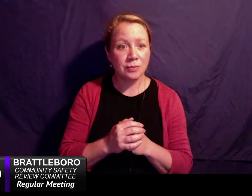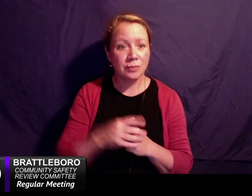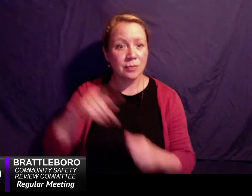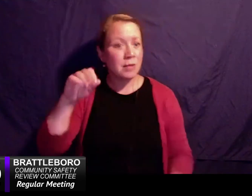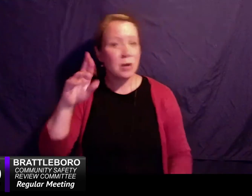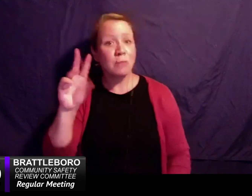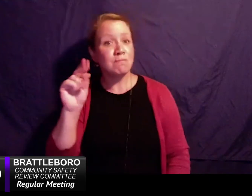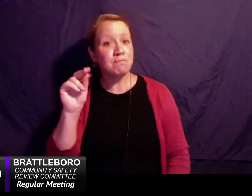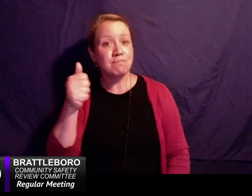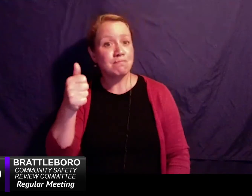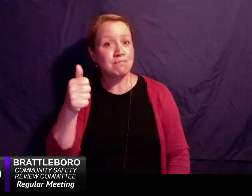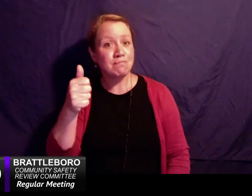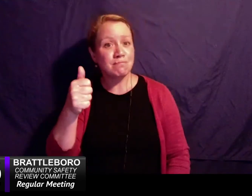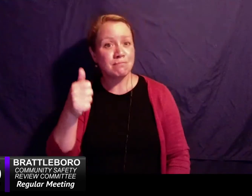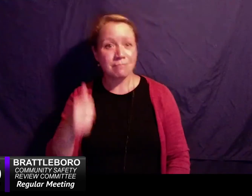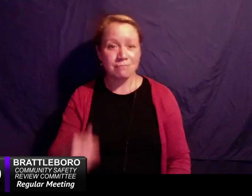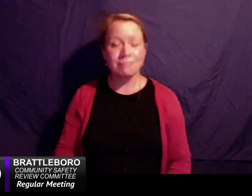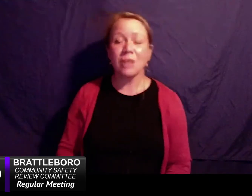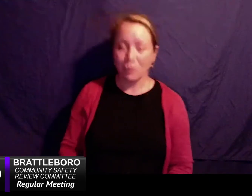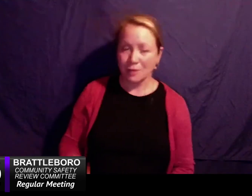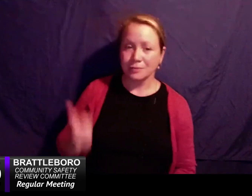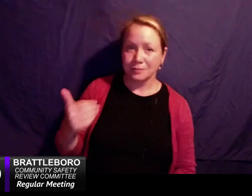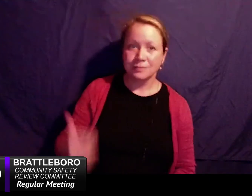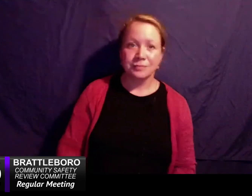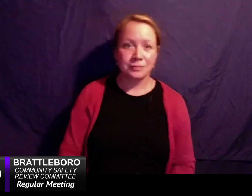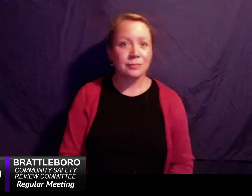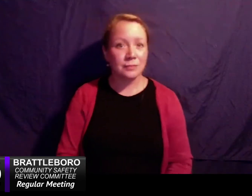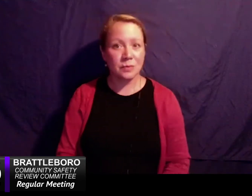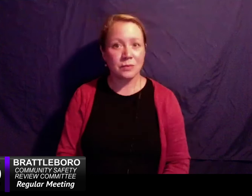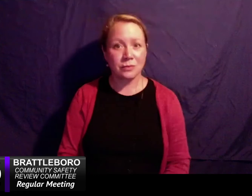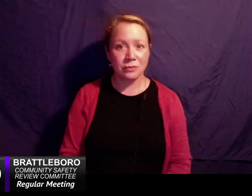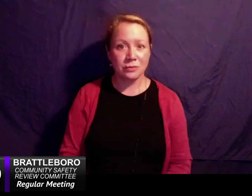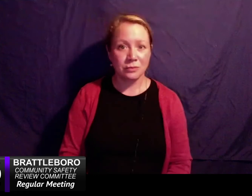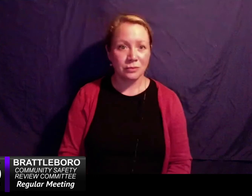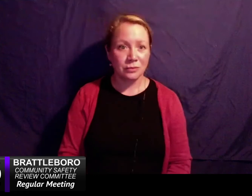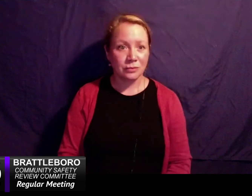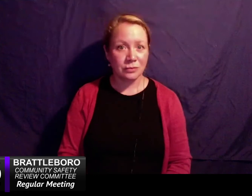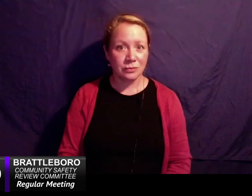Thank you. Sounds good. Okay, great. Thanks.